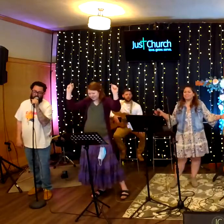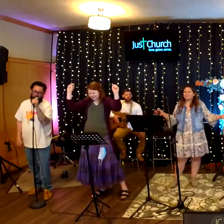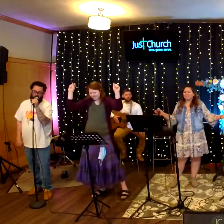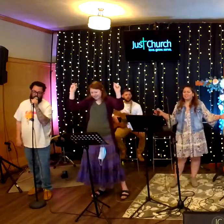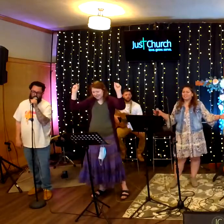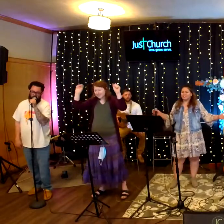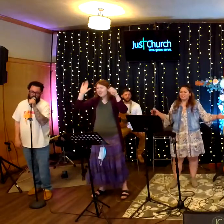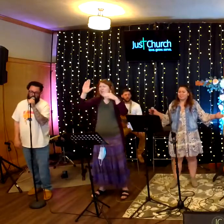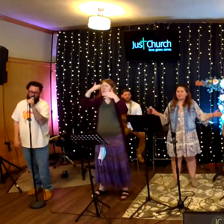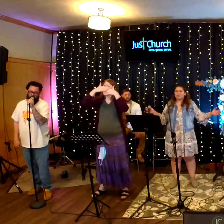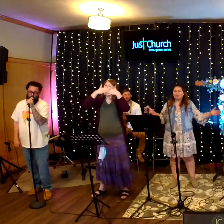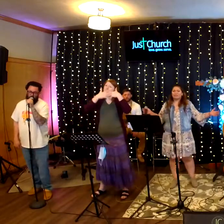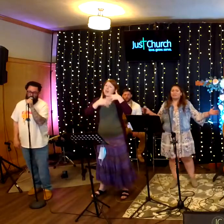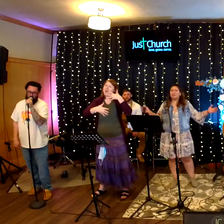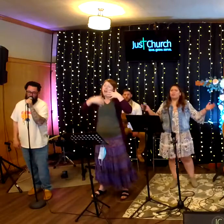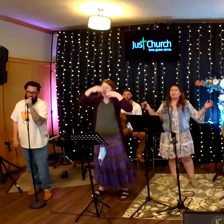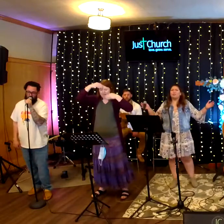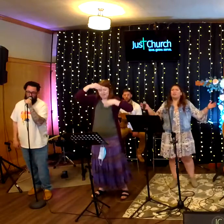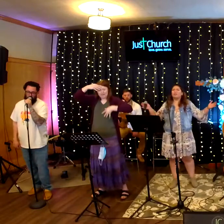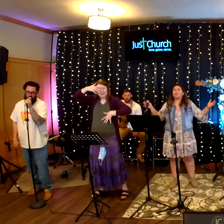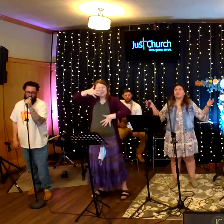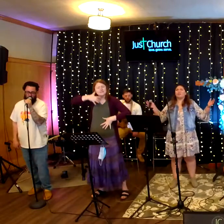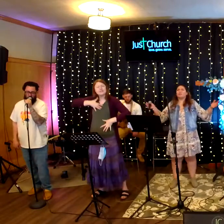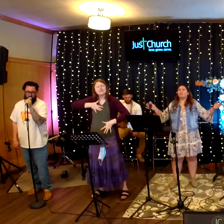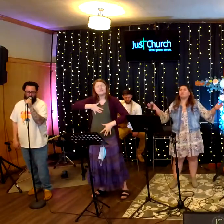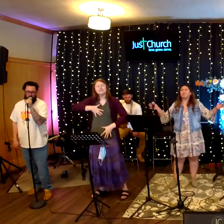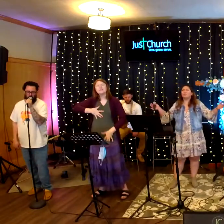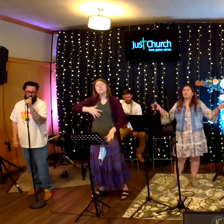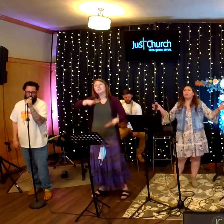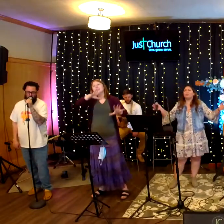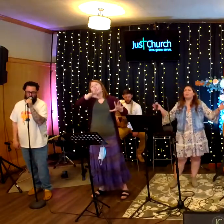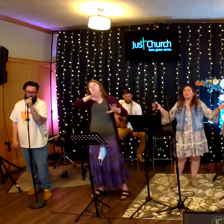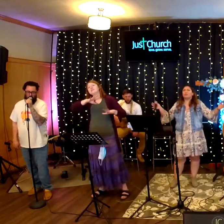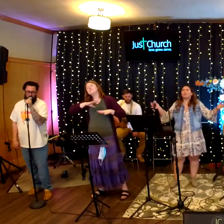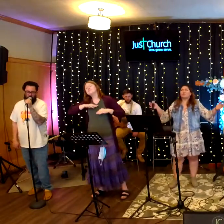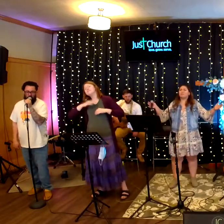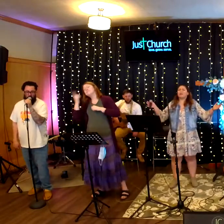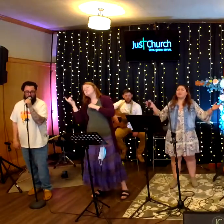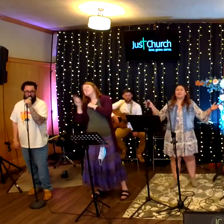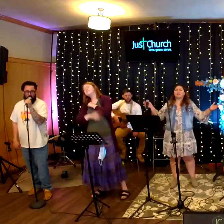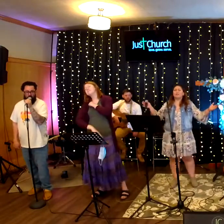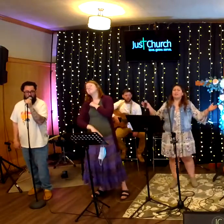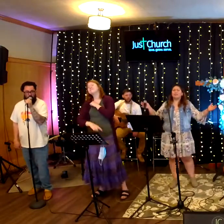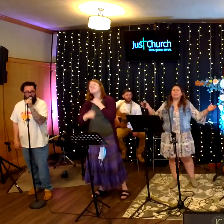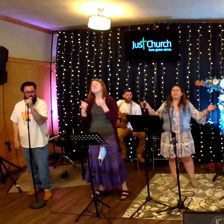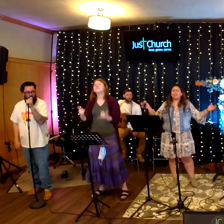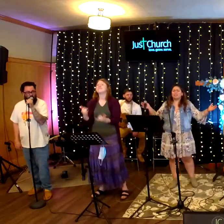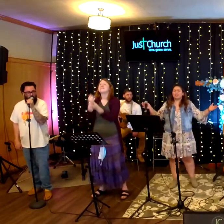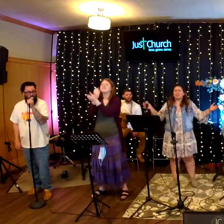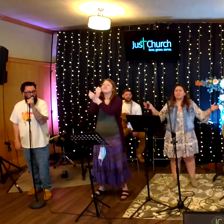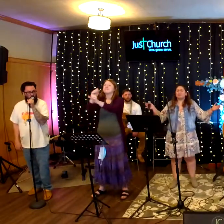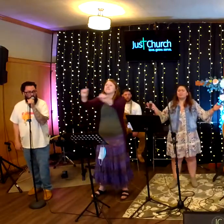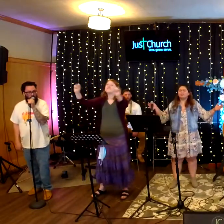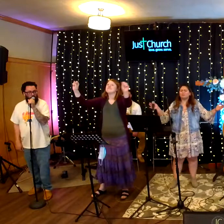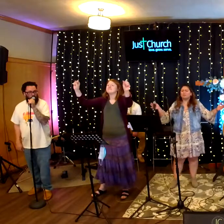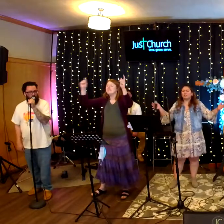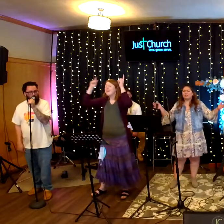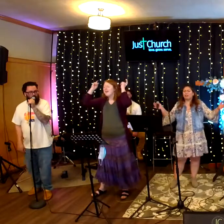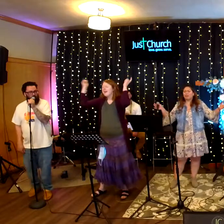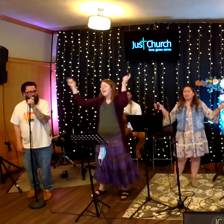not. With your blood, you bought my